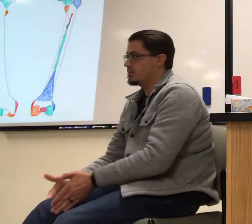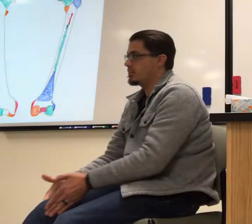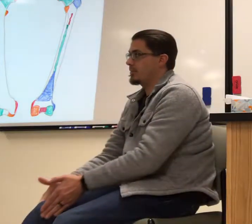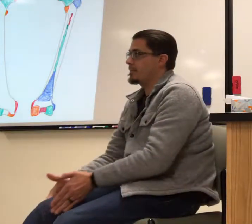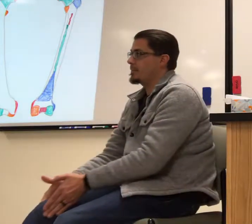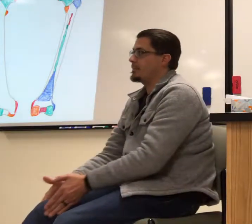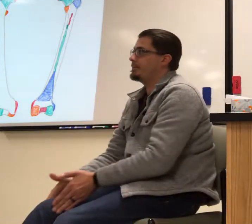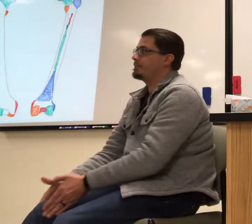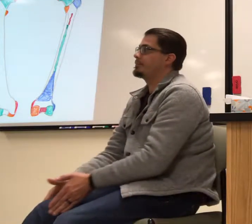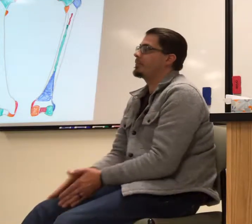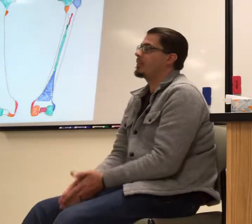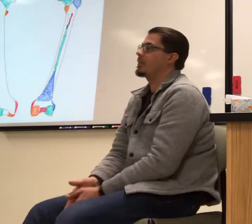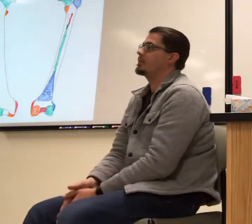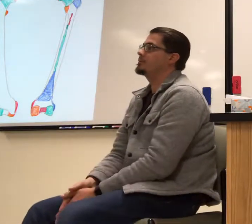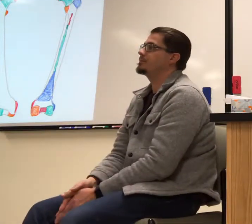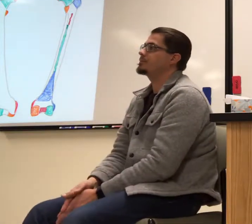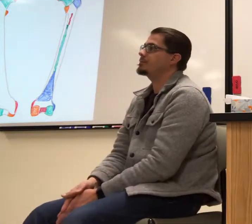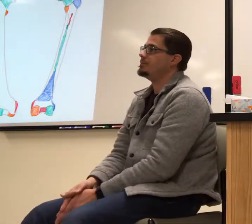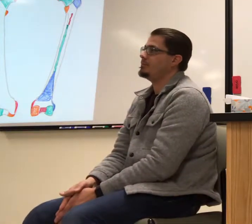Collateral